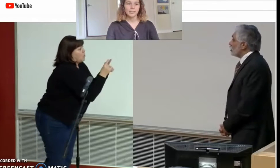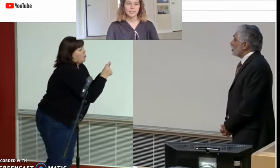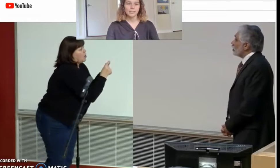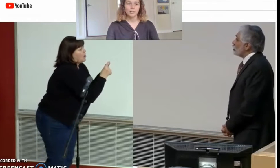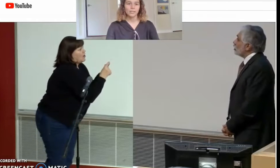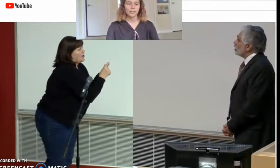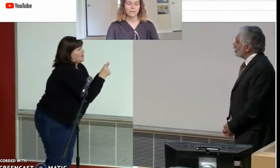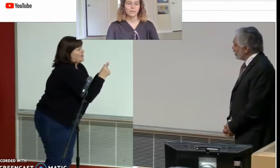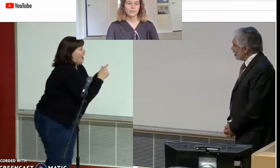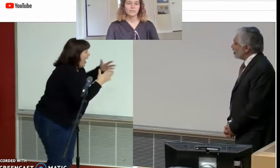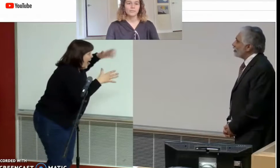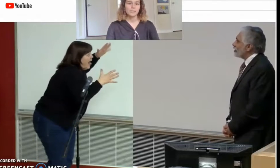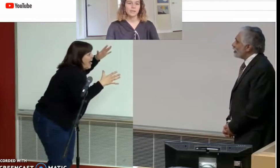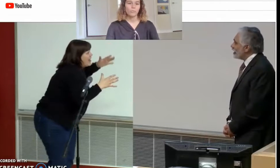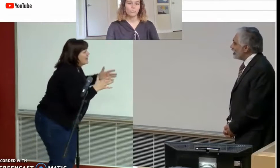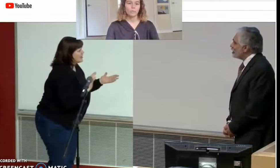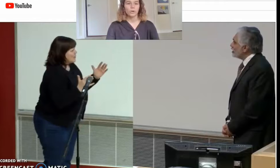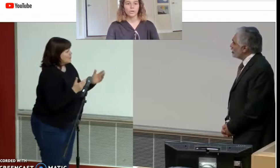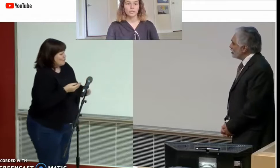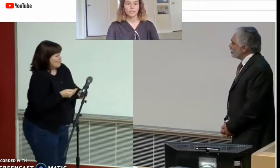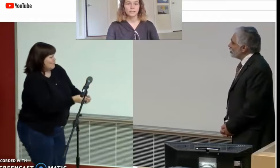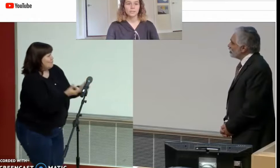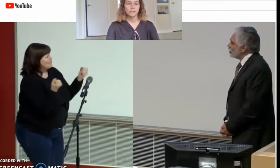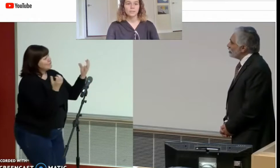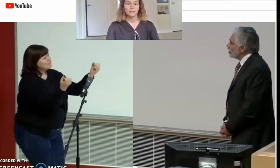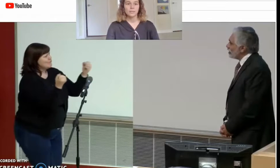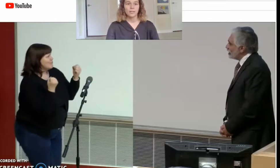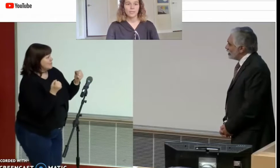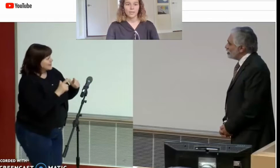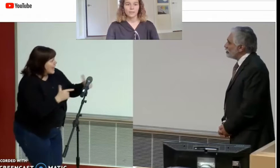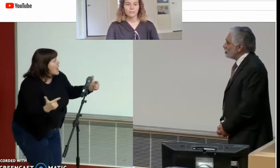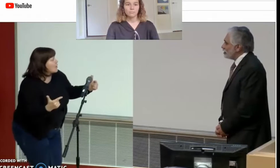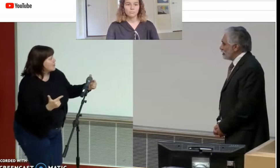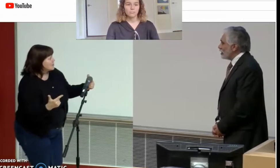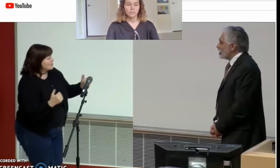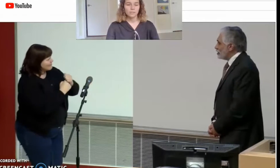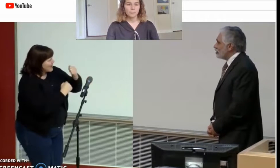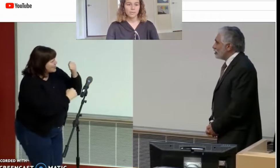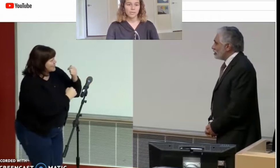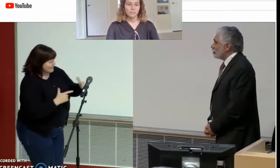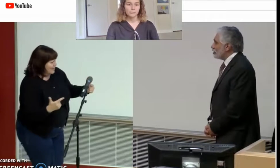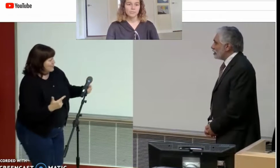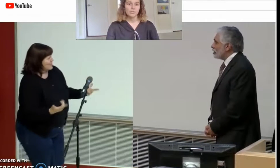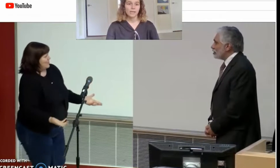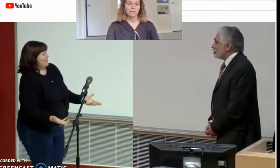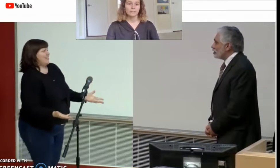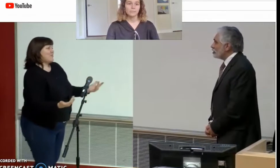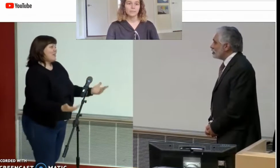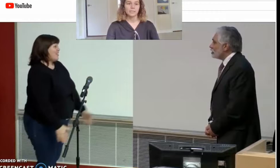kids speaking one word, and then being exposed to sign language and building